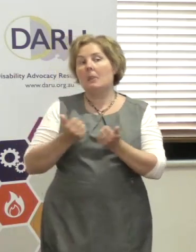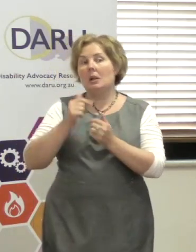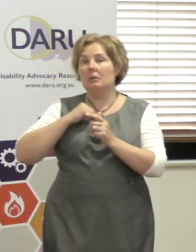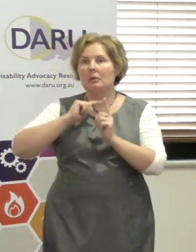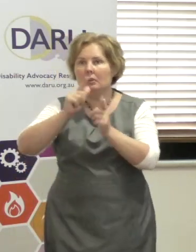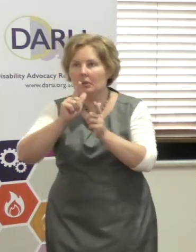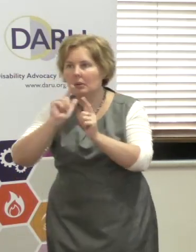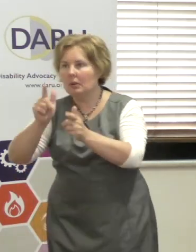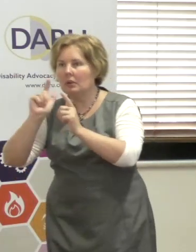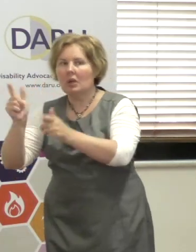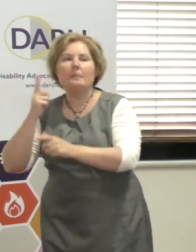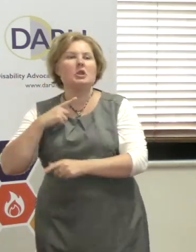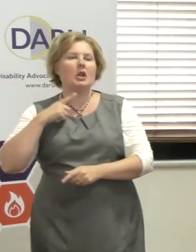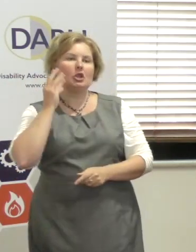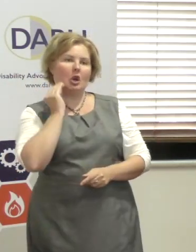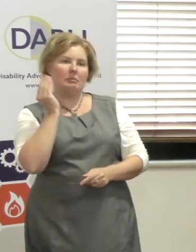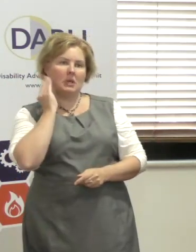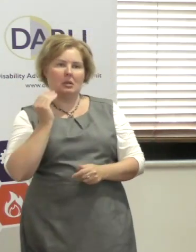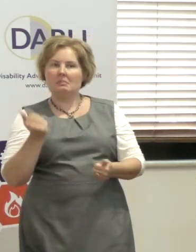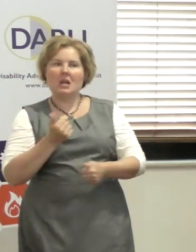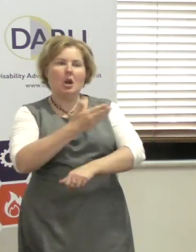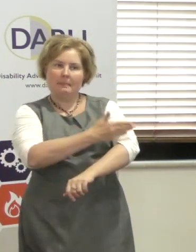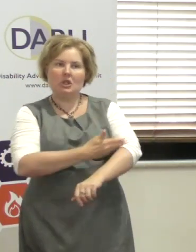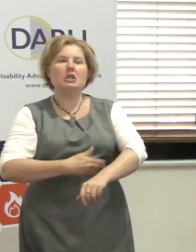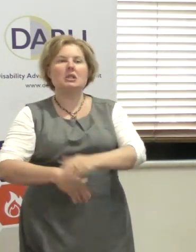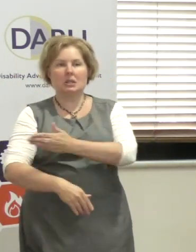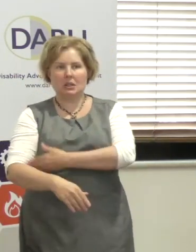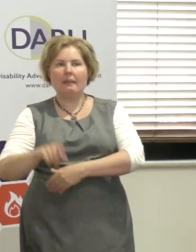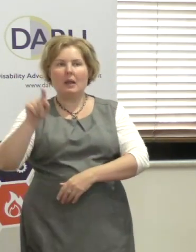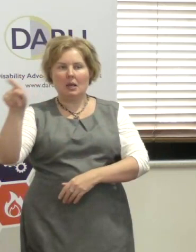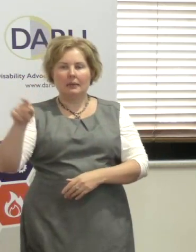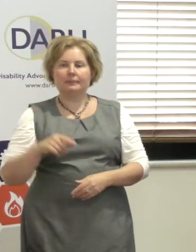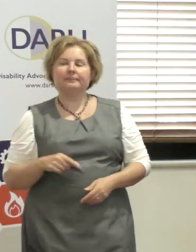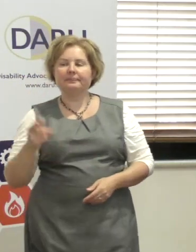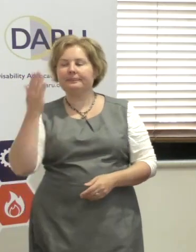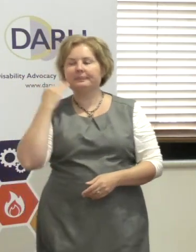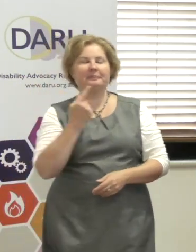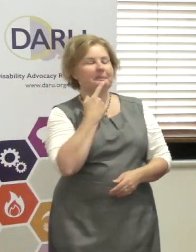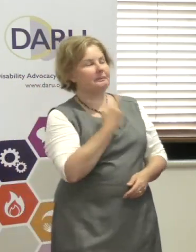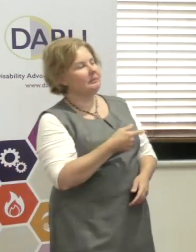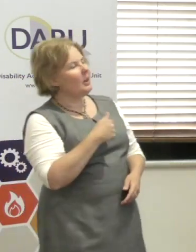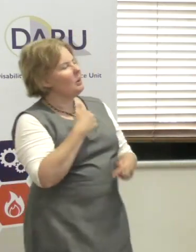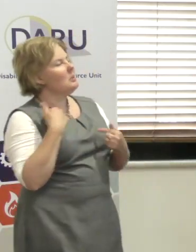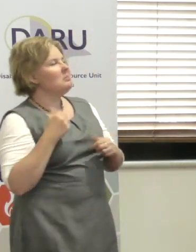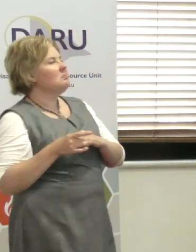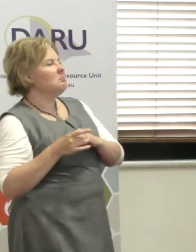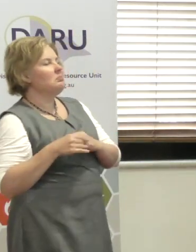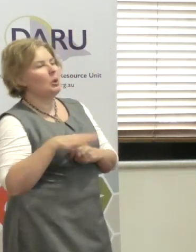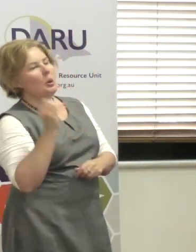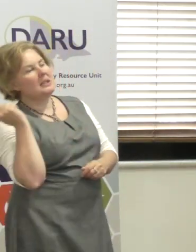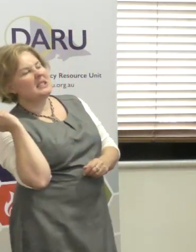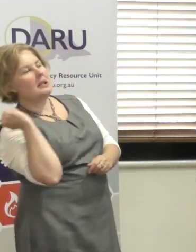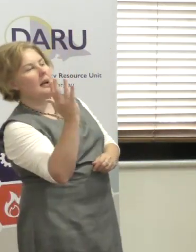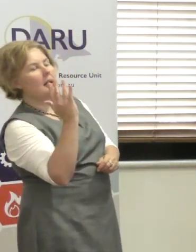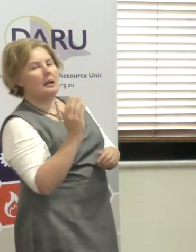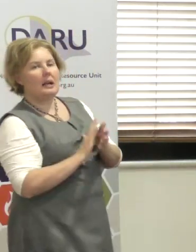And hysterical story, she sat next to her husband and she goes, oh, we go hunting together. And I thought, wow, well, how she